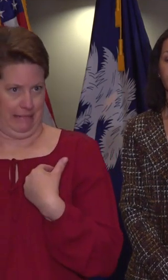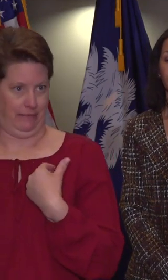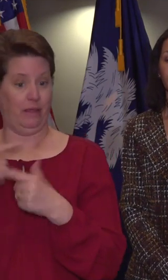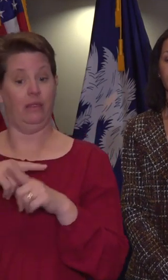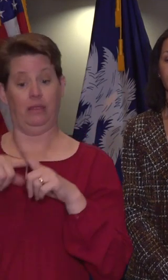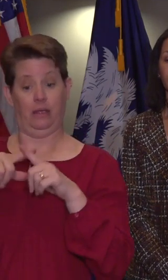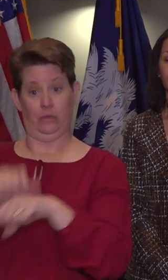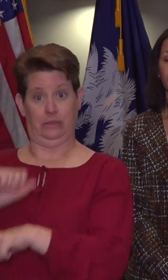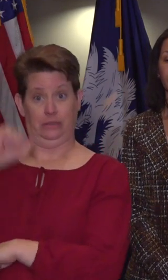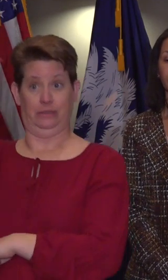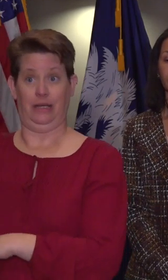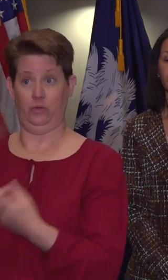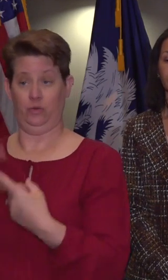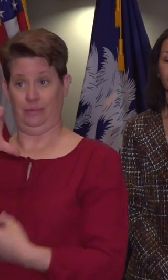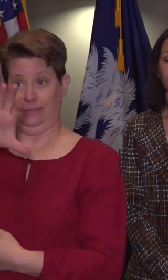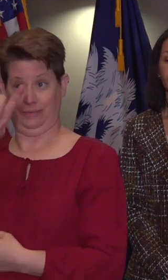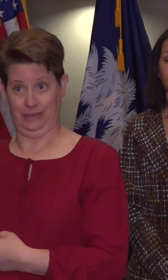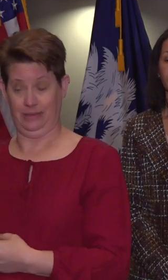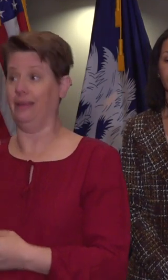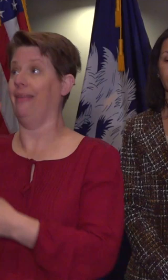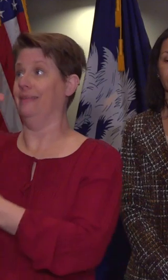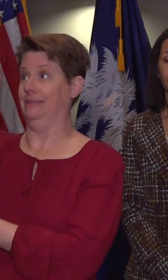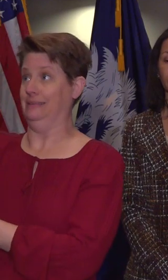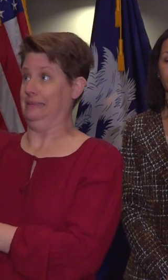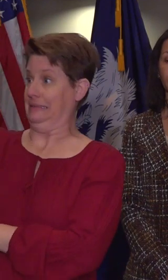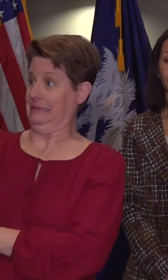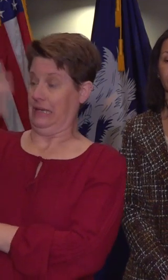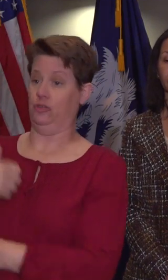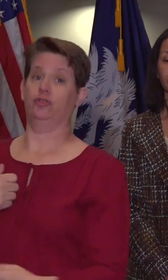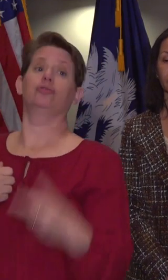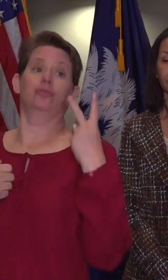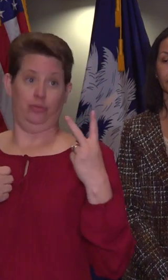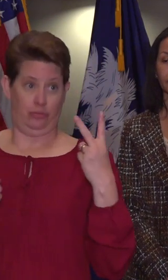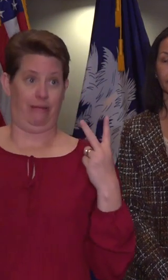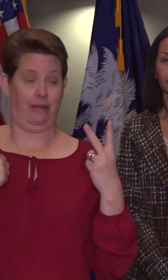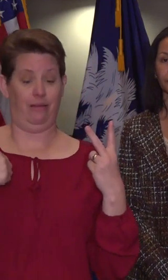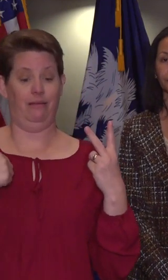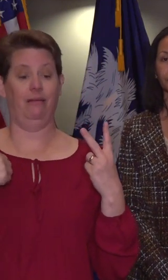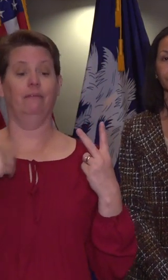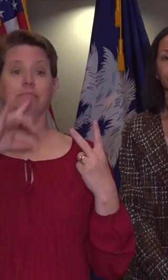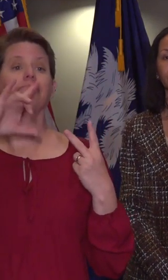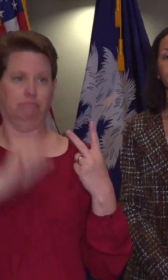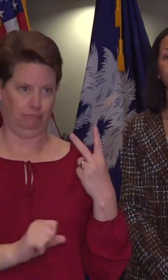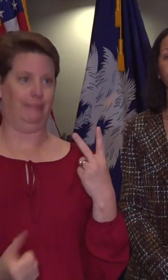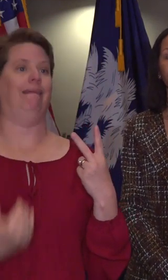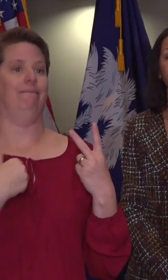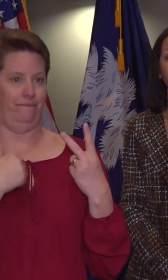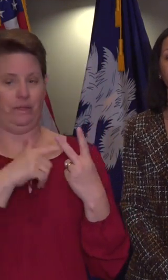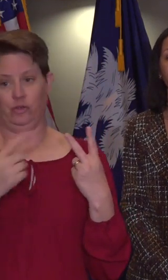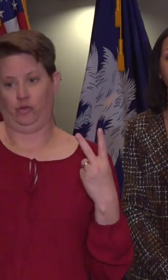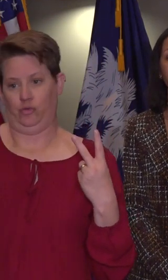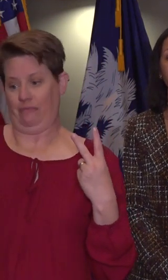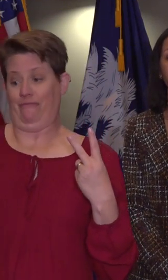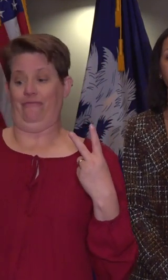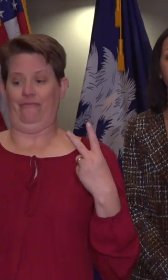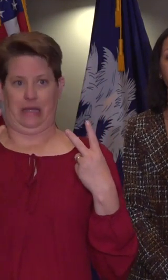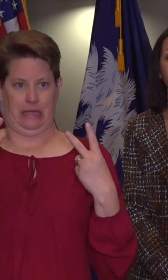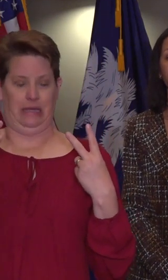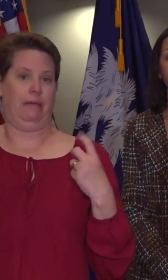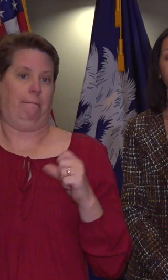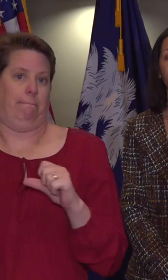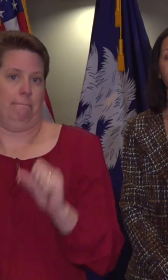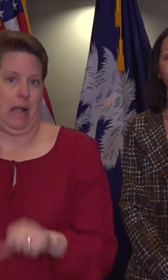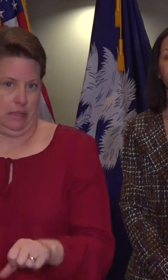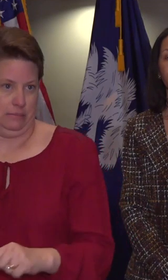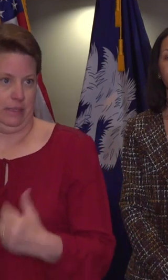CDC 2 confirmations of that 7. So 5 remain presumptive at this time.